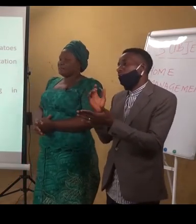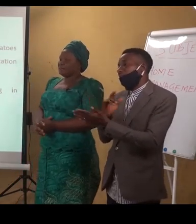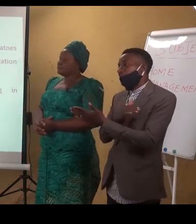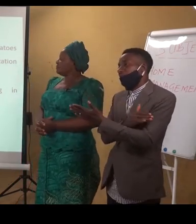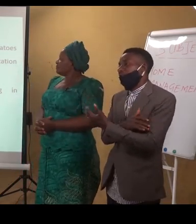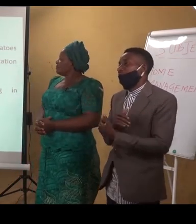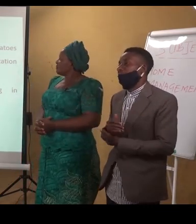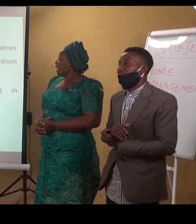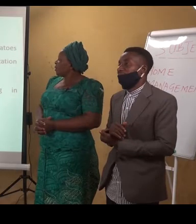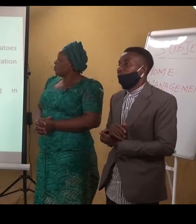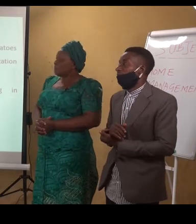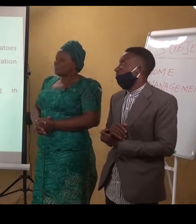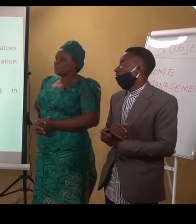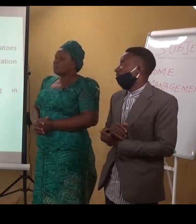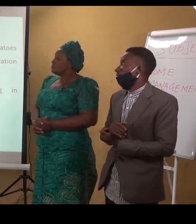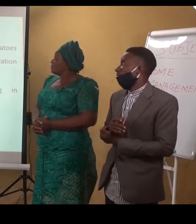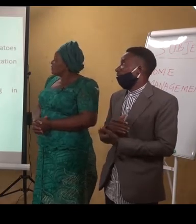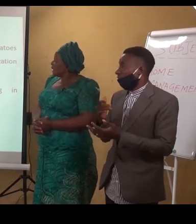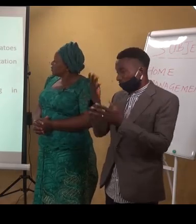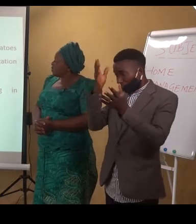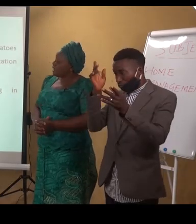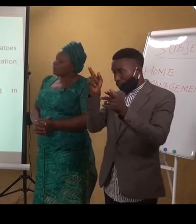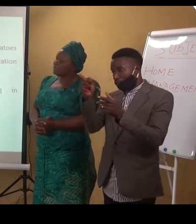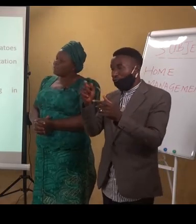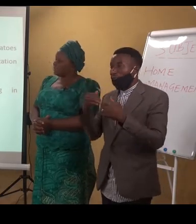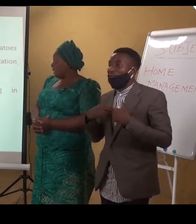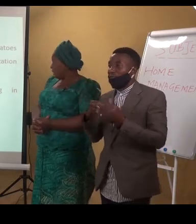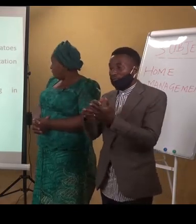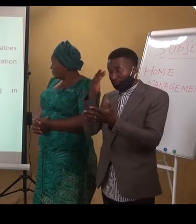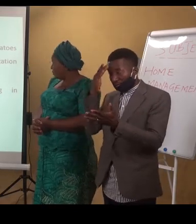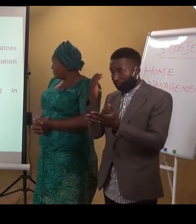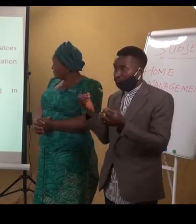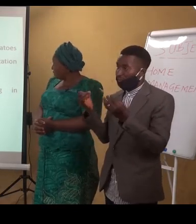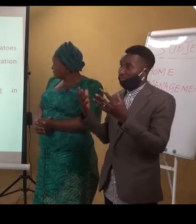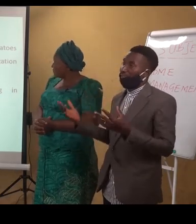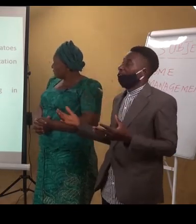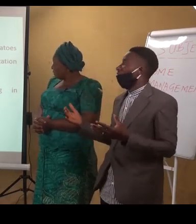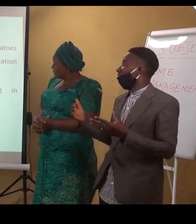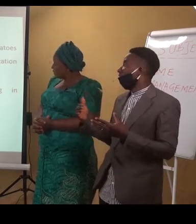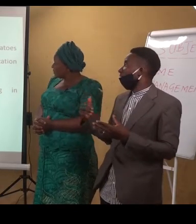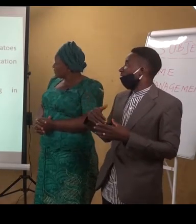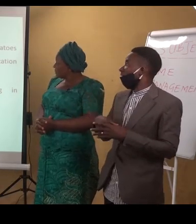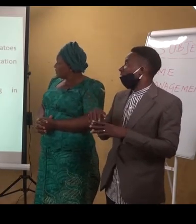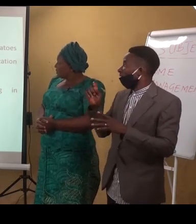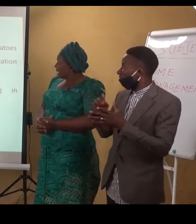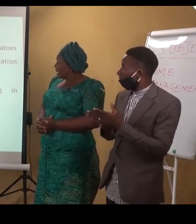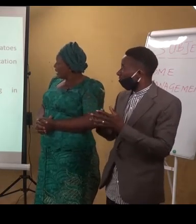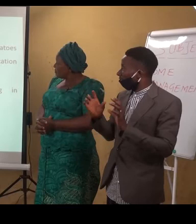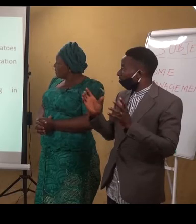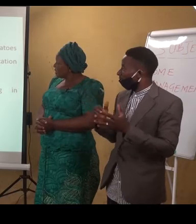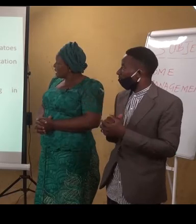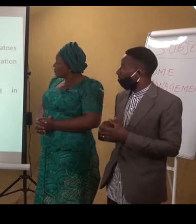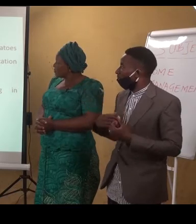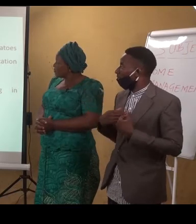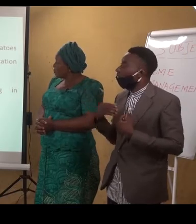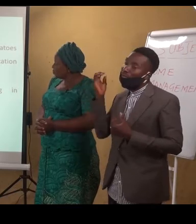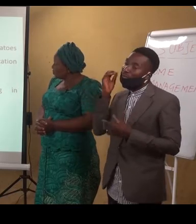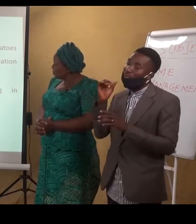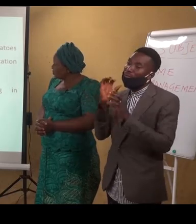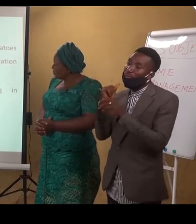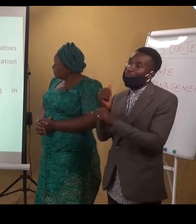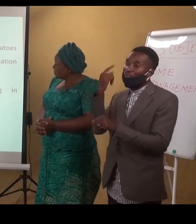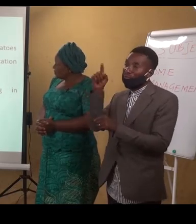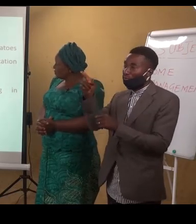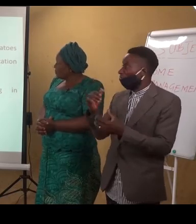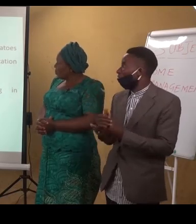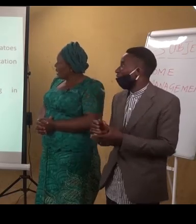lesson. And I hope that we have learned a lot from this lesson. I have an assignment for